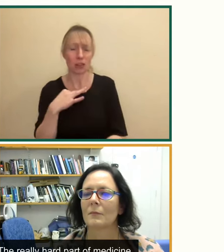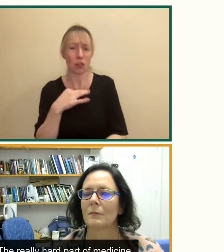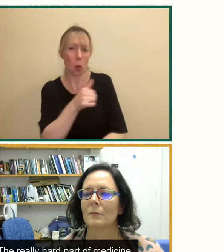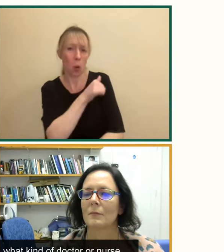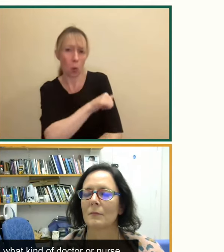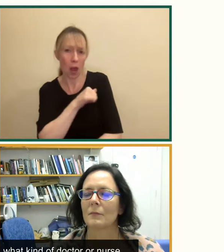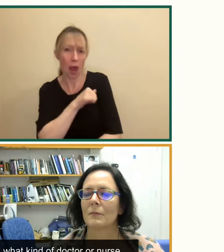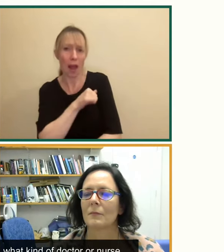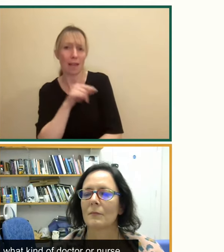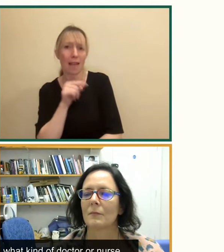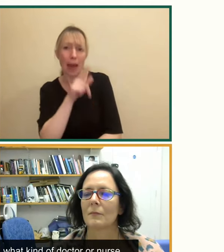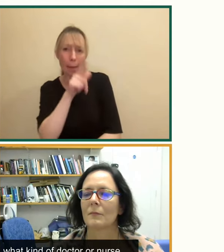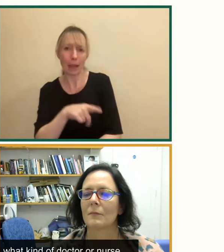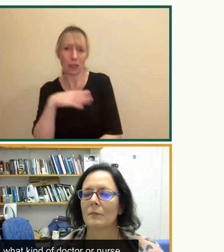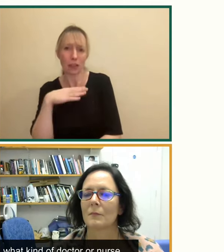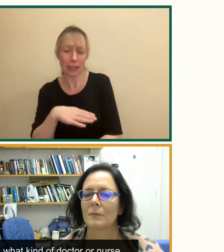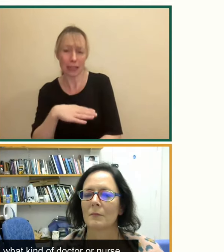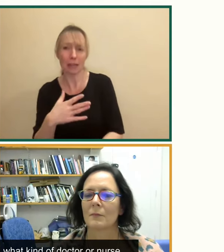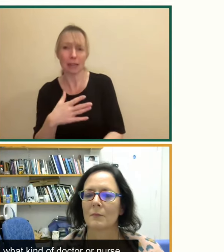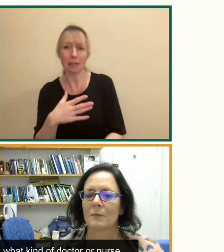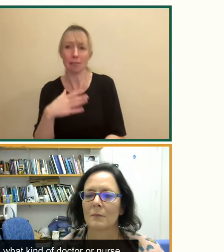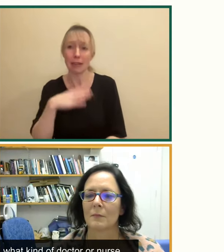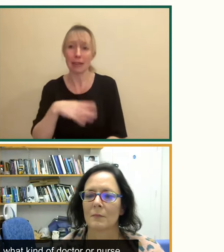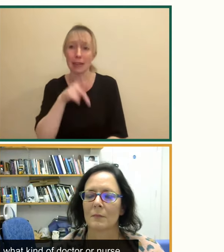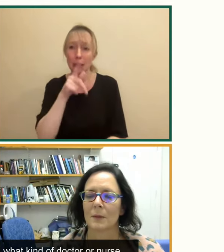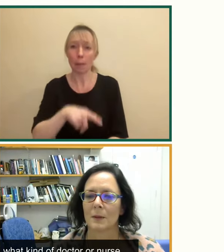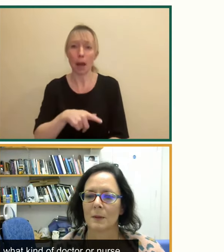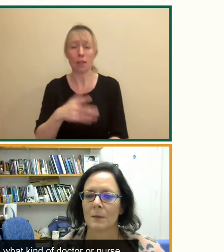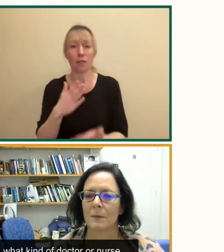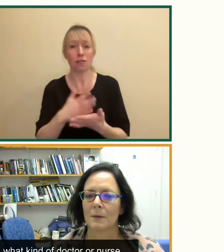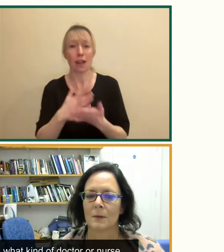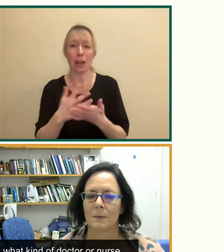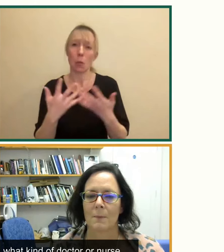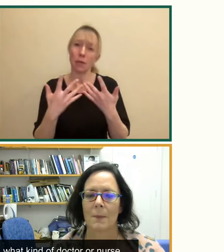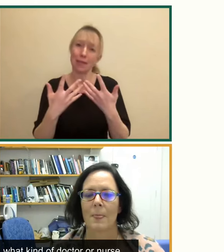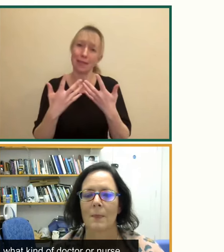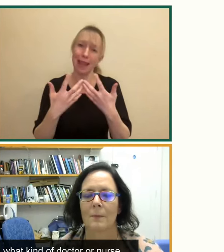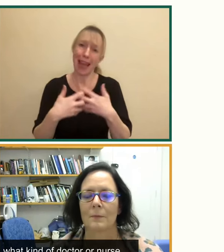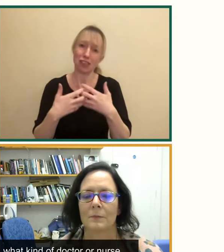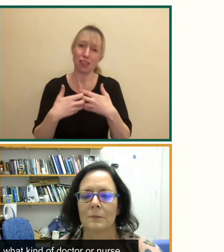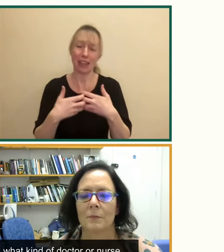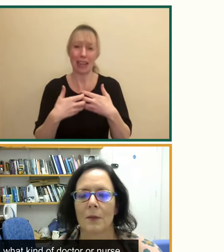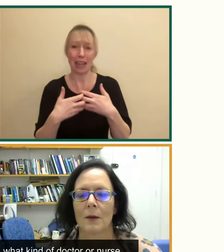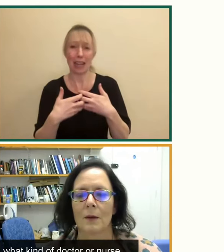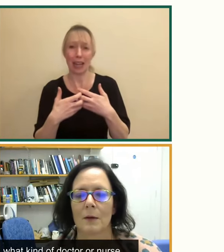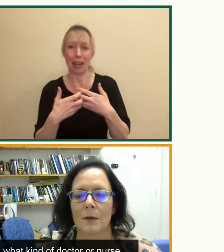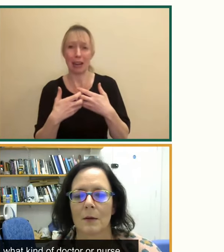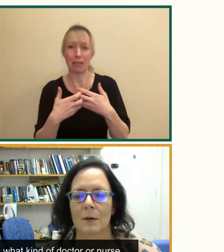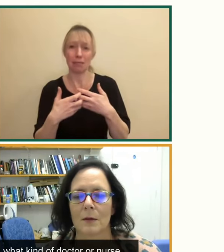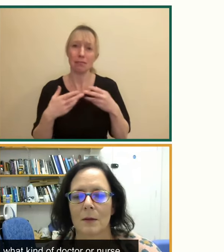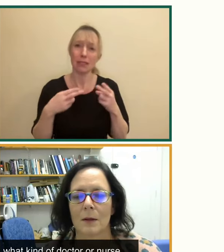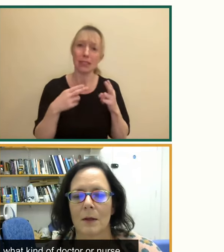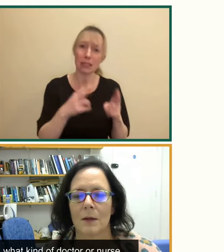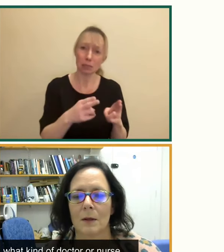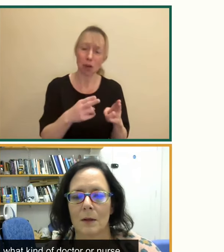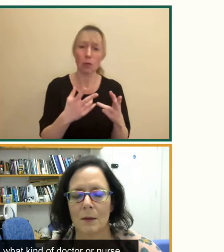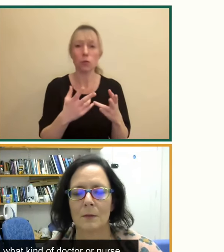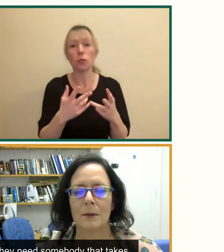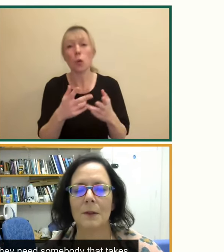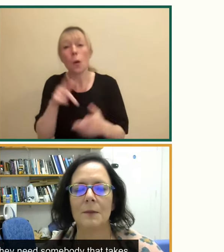patient needs. Do they need somebody that takes a very mechanistic engineering approach? Do they need somebody that takes a very